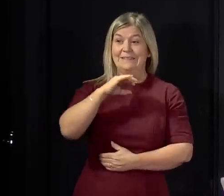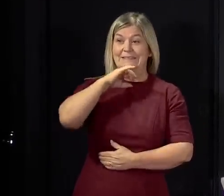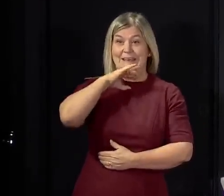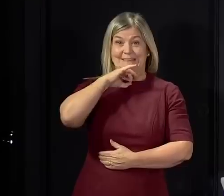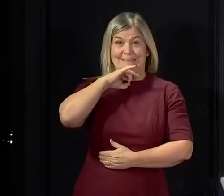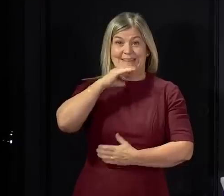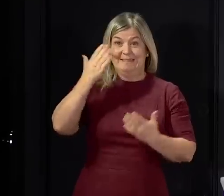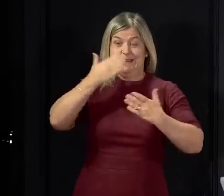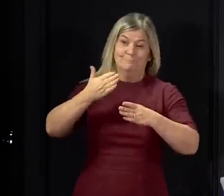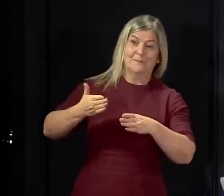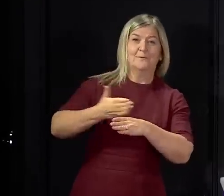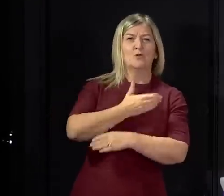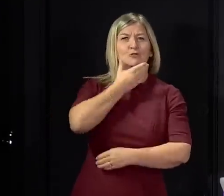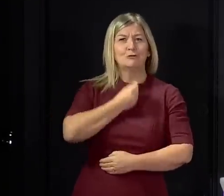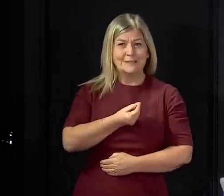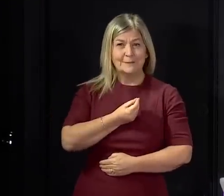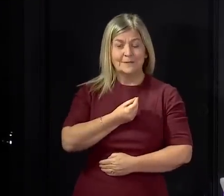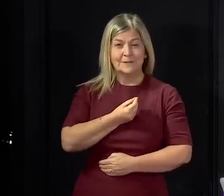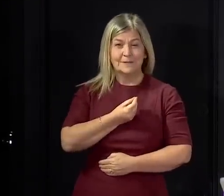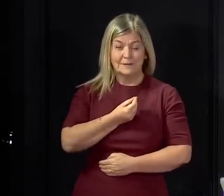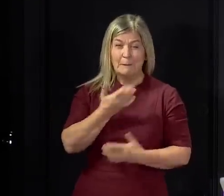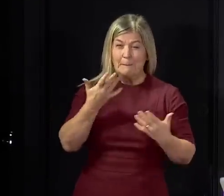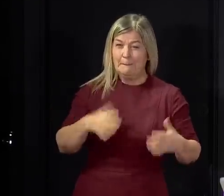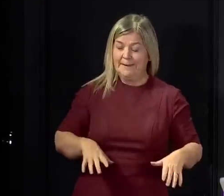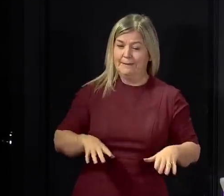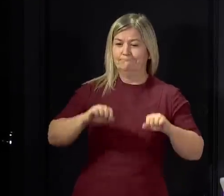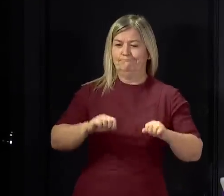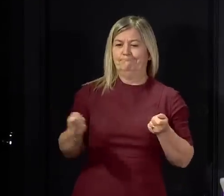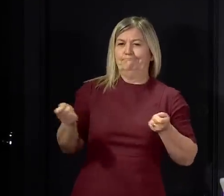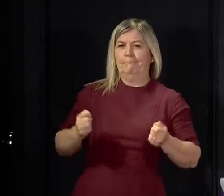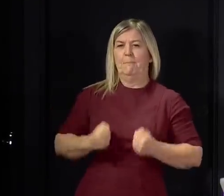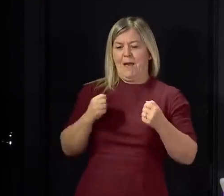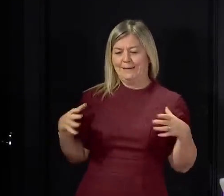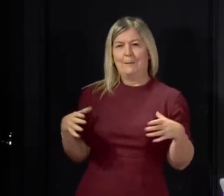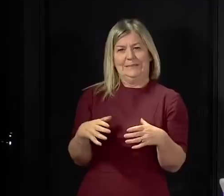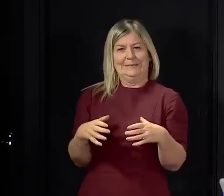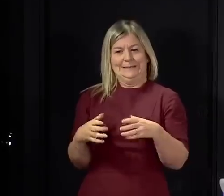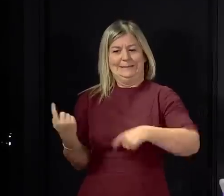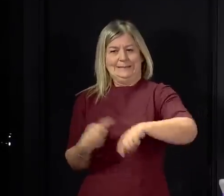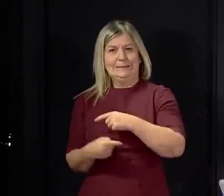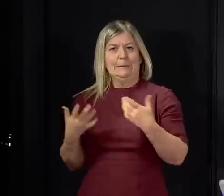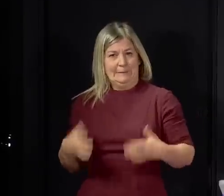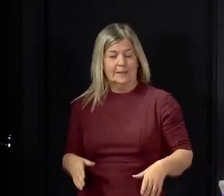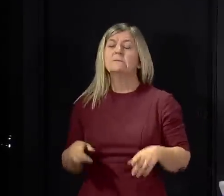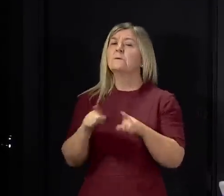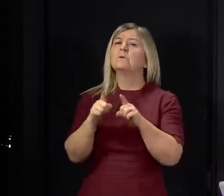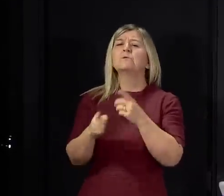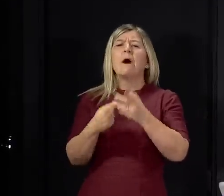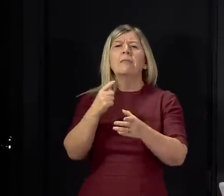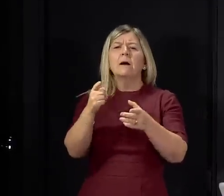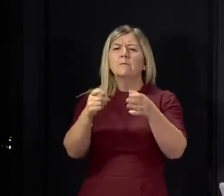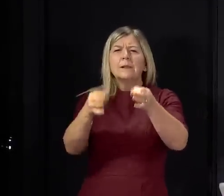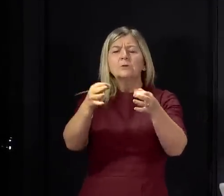Saturday before Christmas, having just chaired an emergency meeting of my cabinet and spoken to the leaders of the opposition